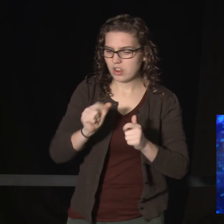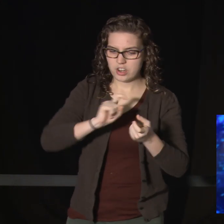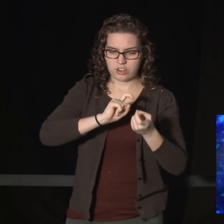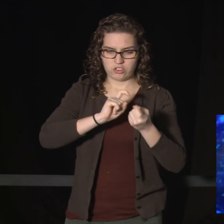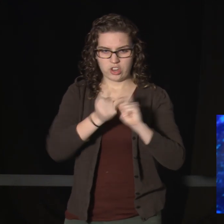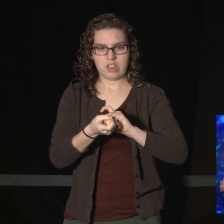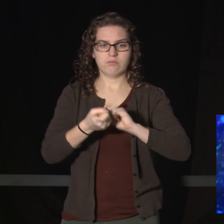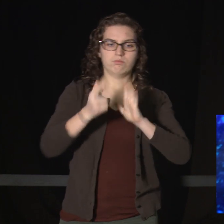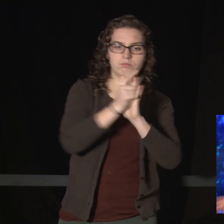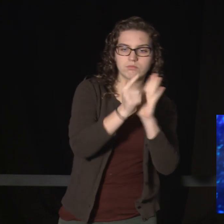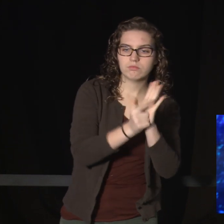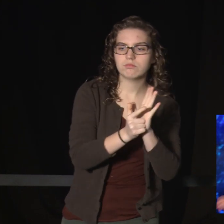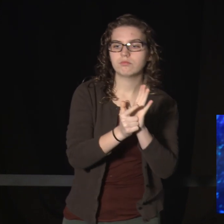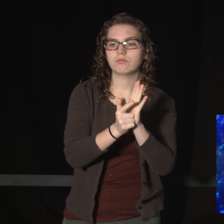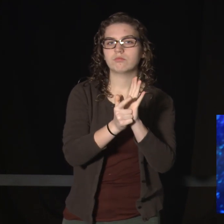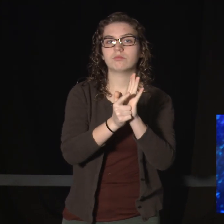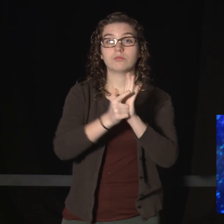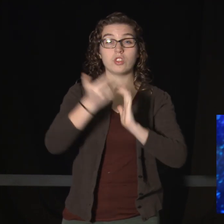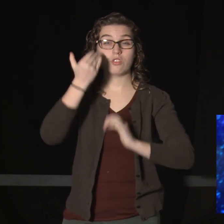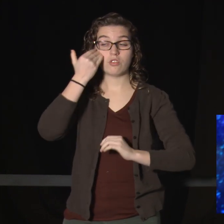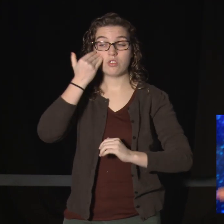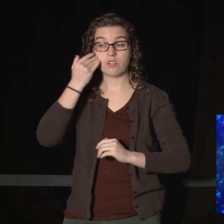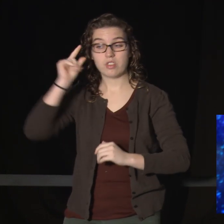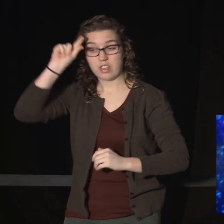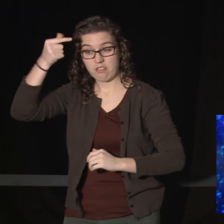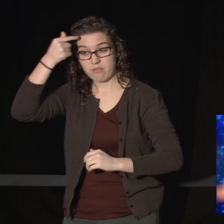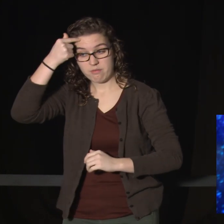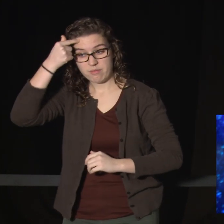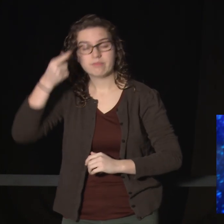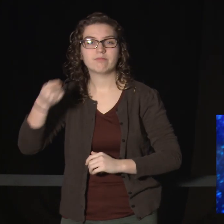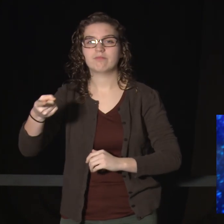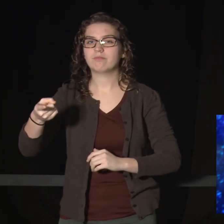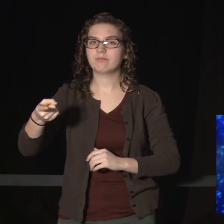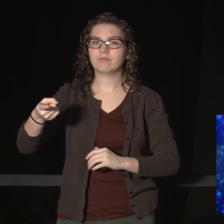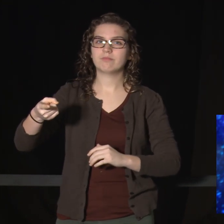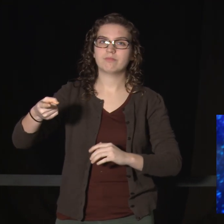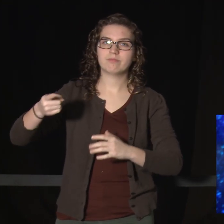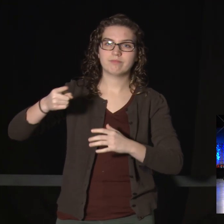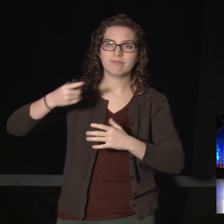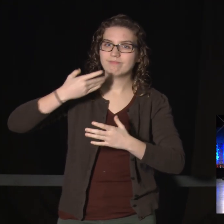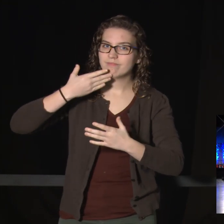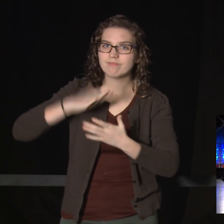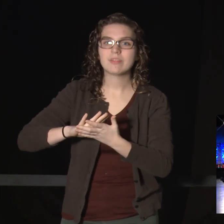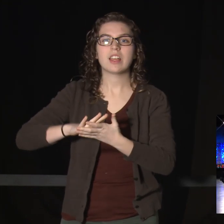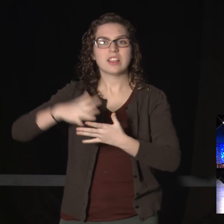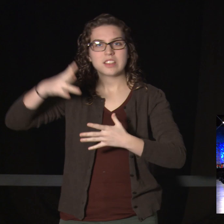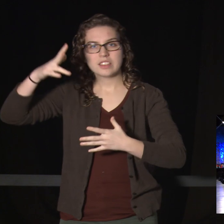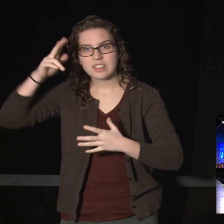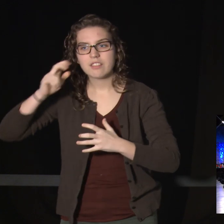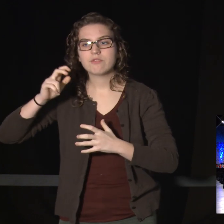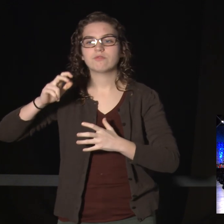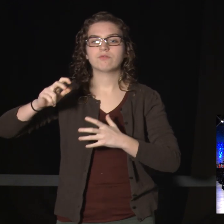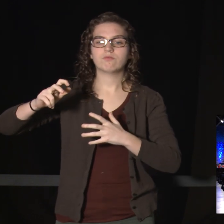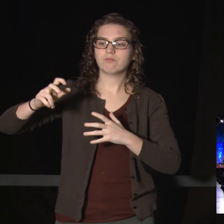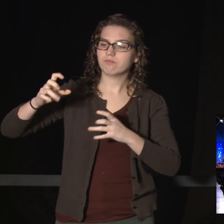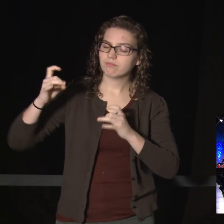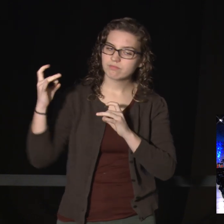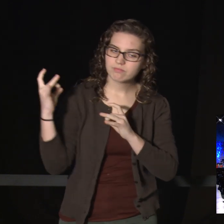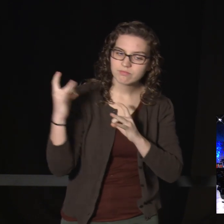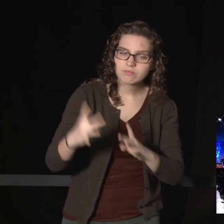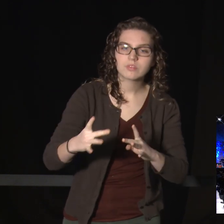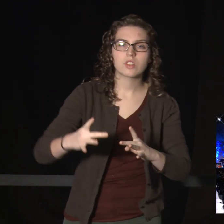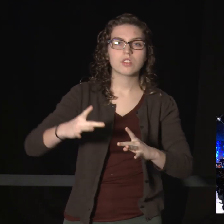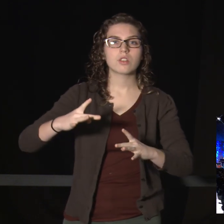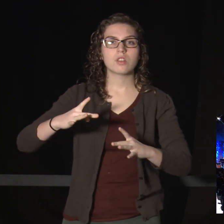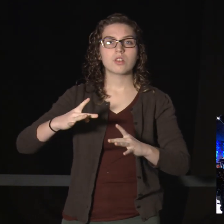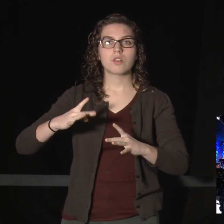the laws. They knew that the government was corrupt. They knew that the devil hated them and that he would wreak havoc in the church. If they spent their